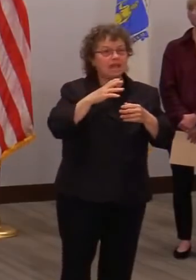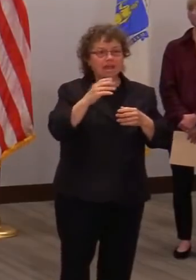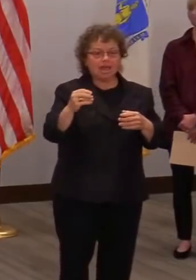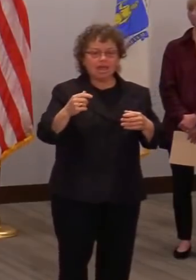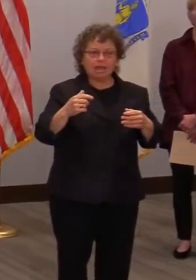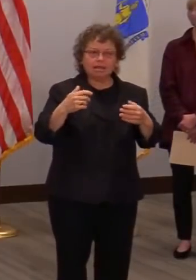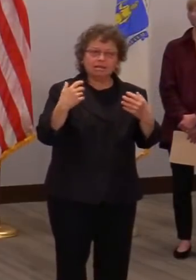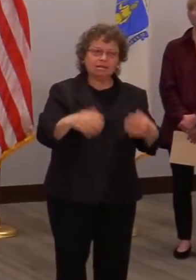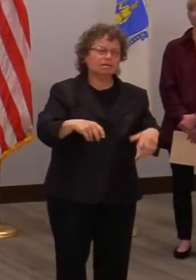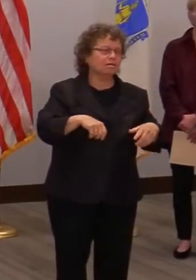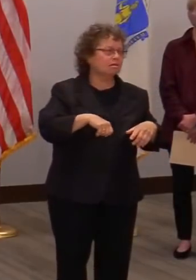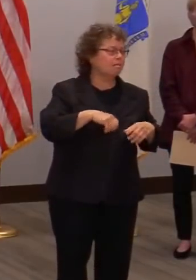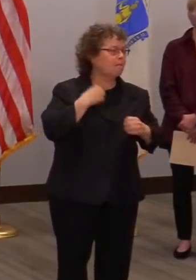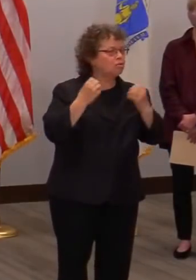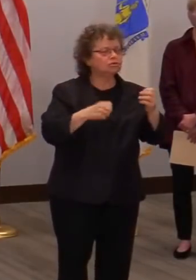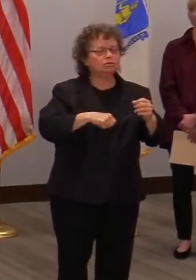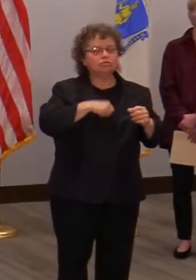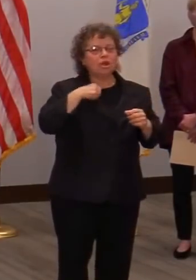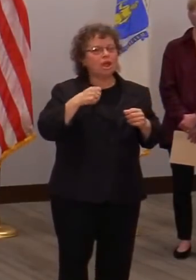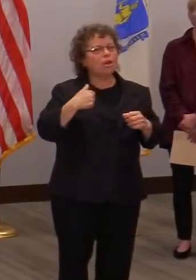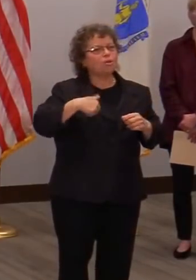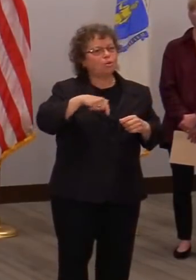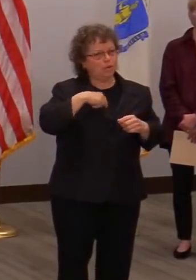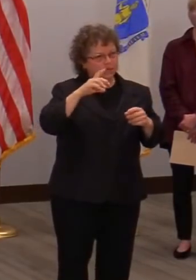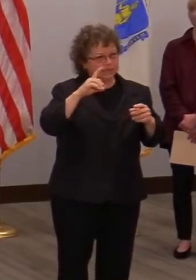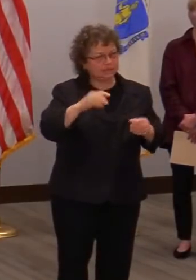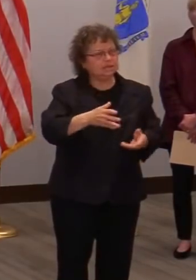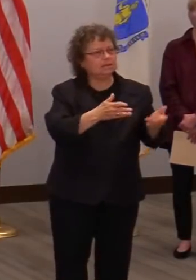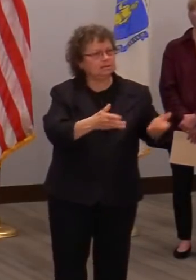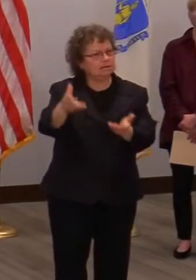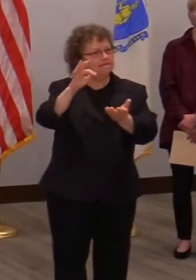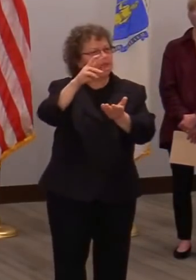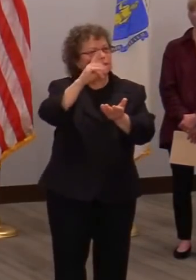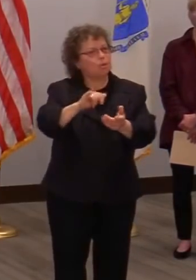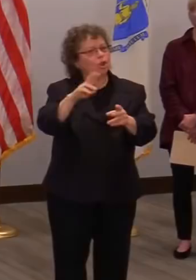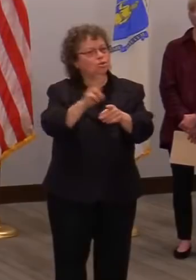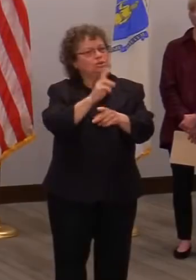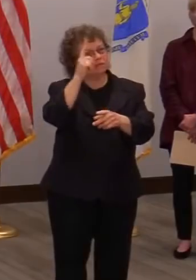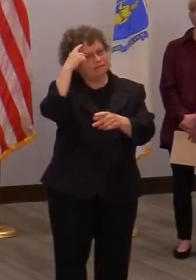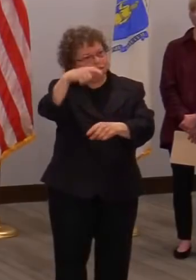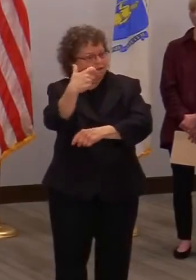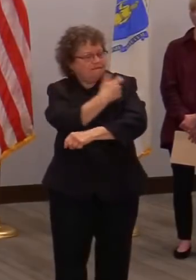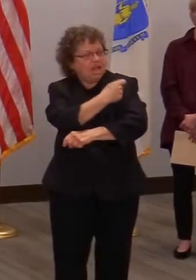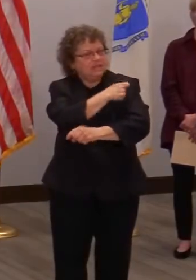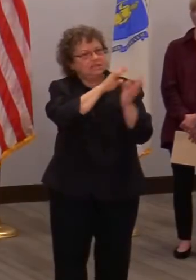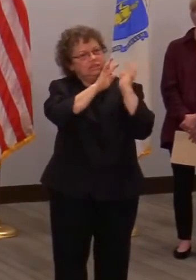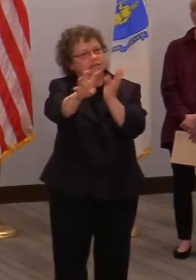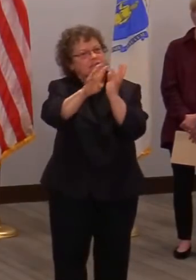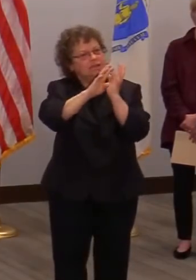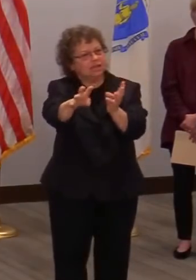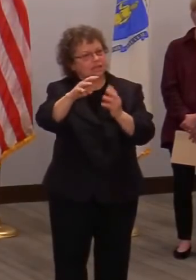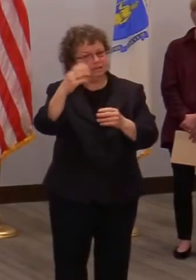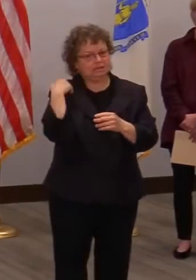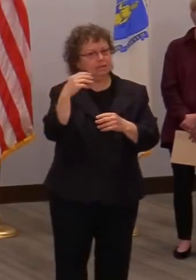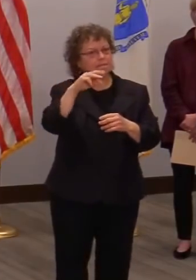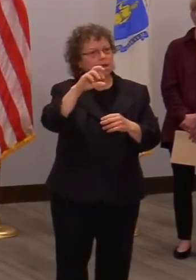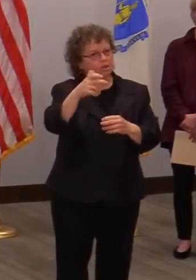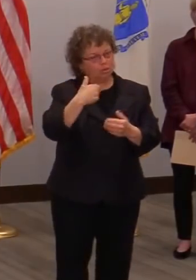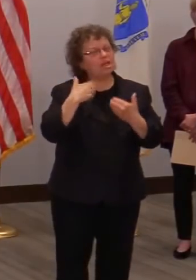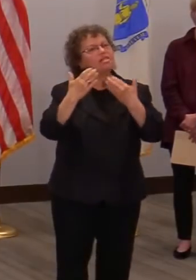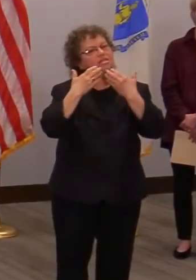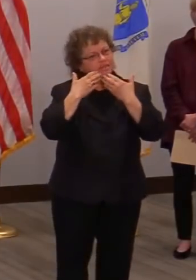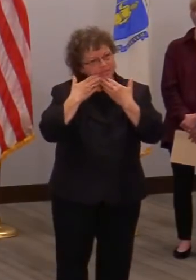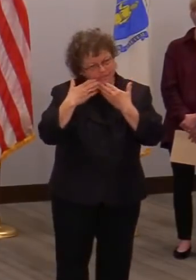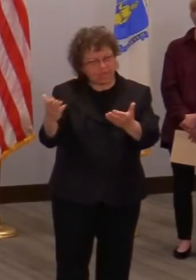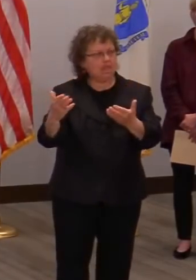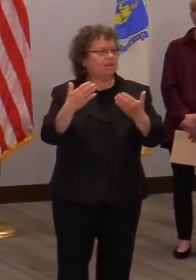privilege of serving as a vaccination site in February and March. So thank you for that opportunity as well. Thanks